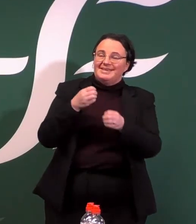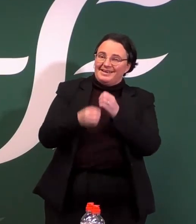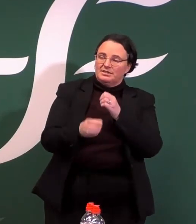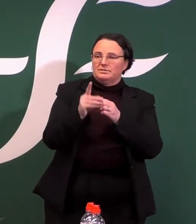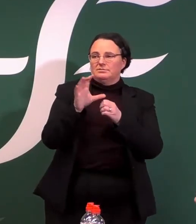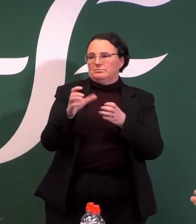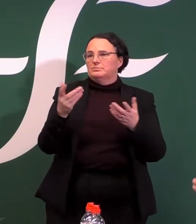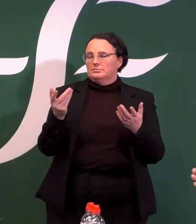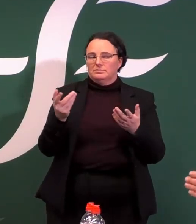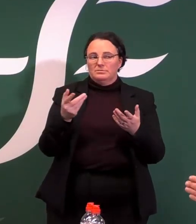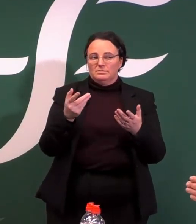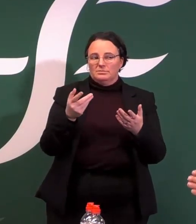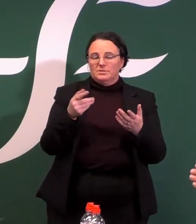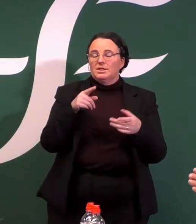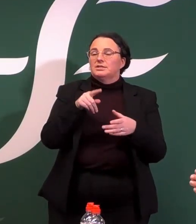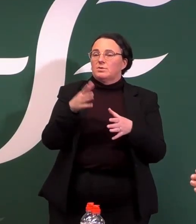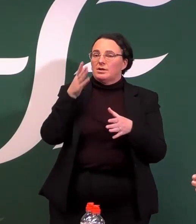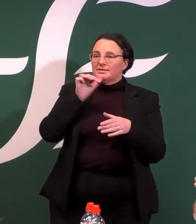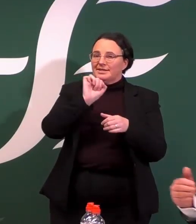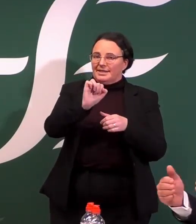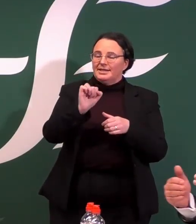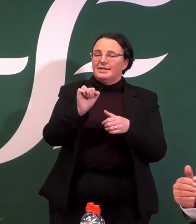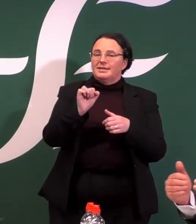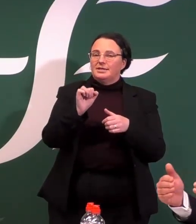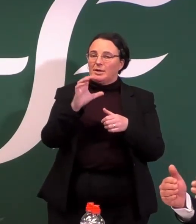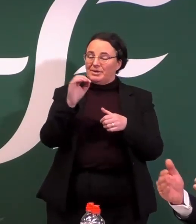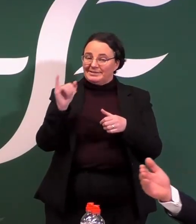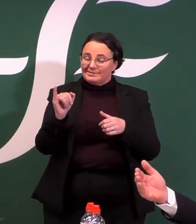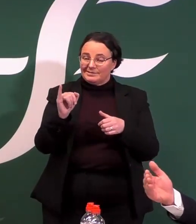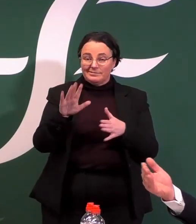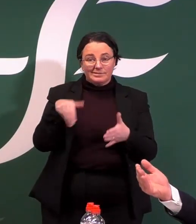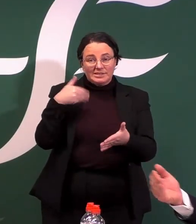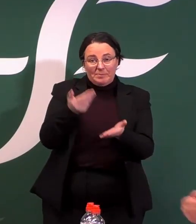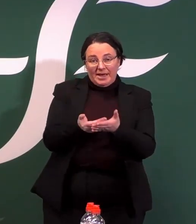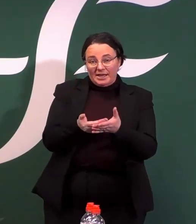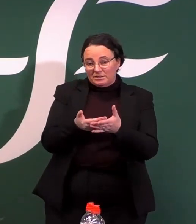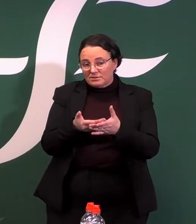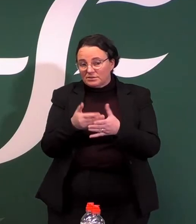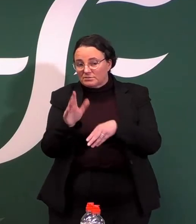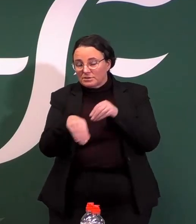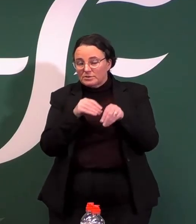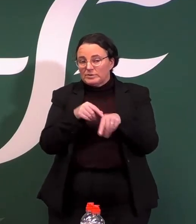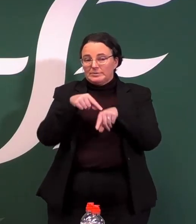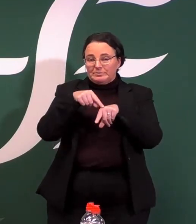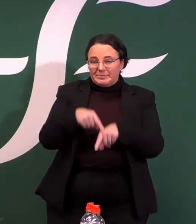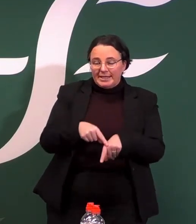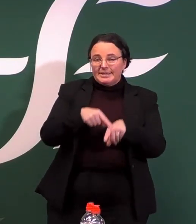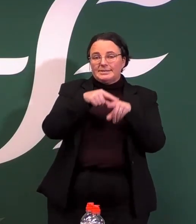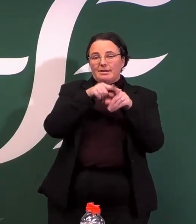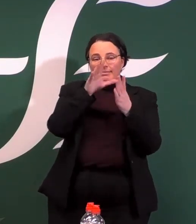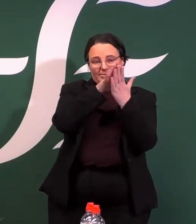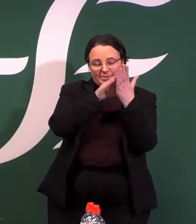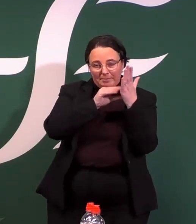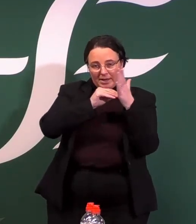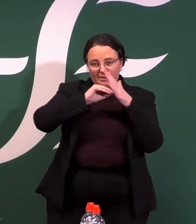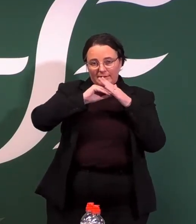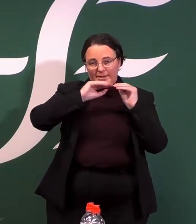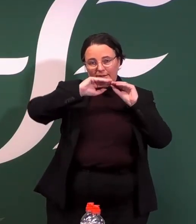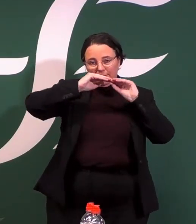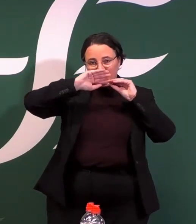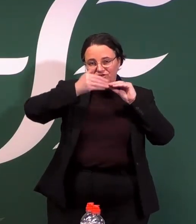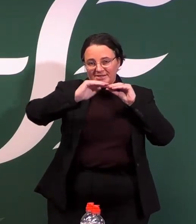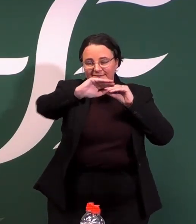We're allowing for, I suppose, the capacity is one part. How the demand will move will be determined by, the modelling and so on, and where the disease is